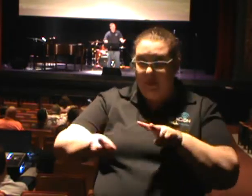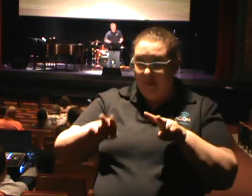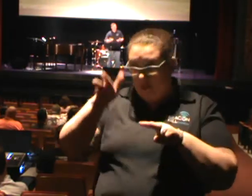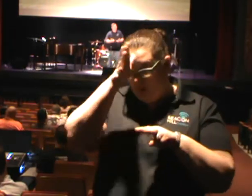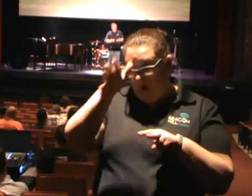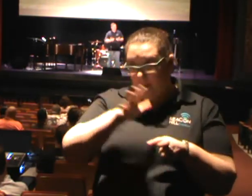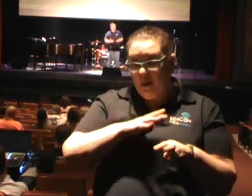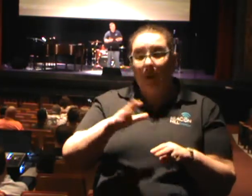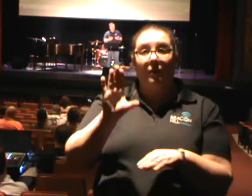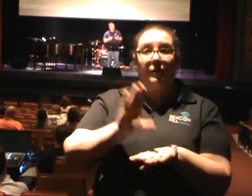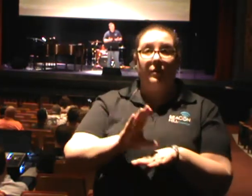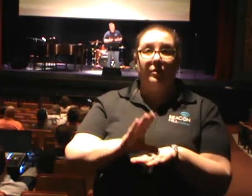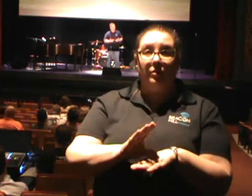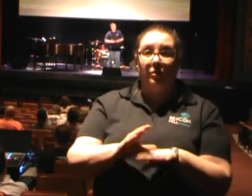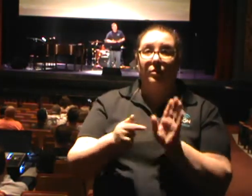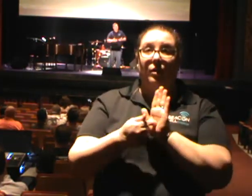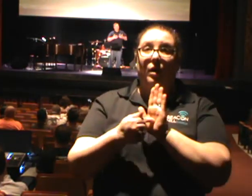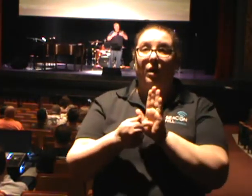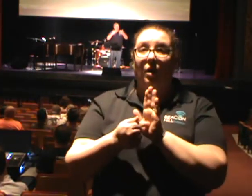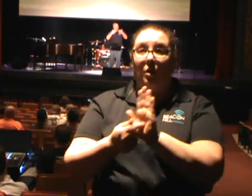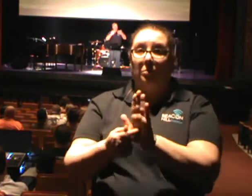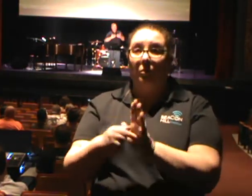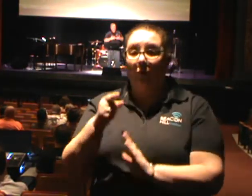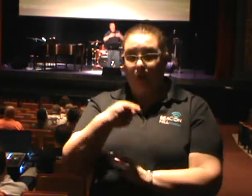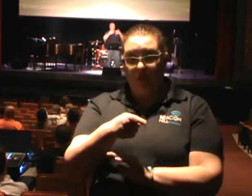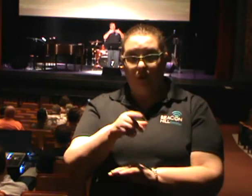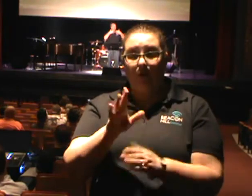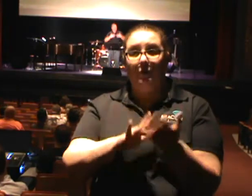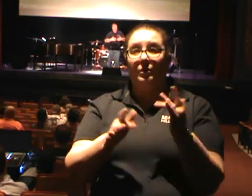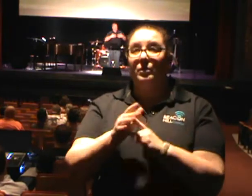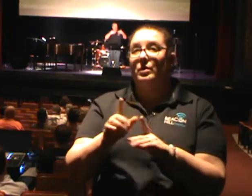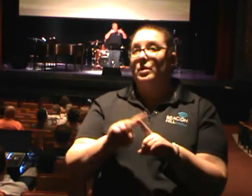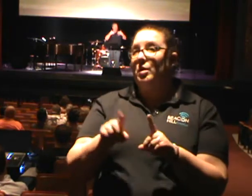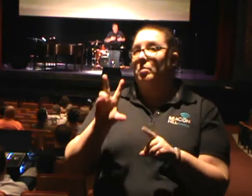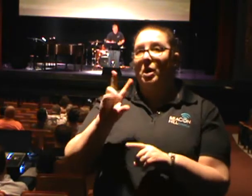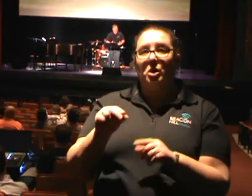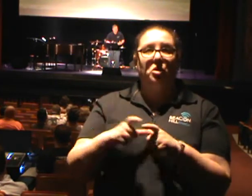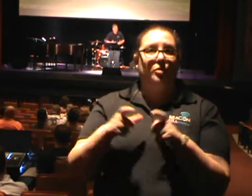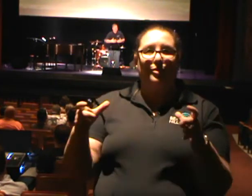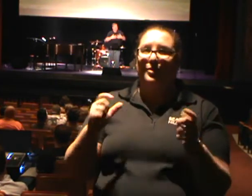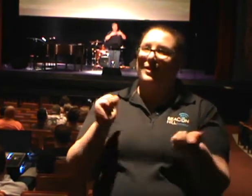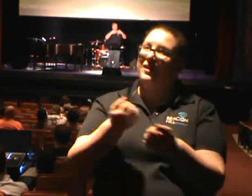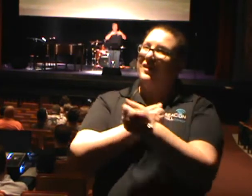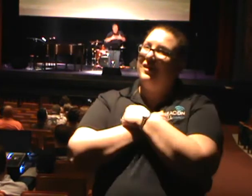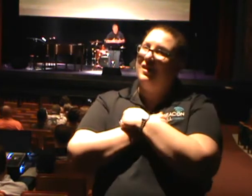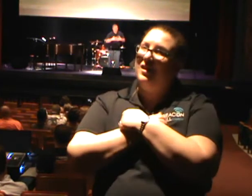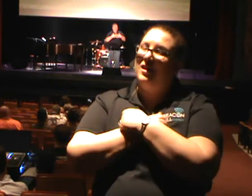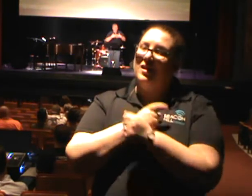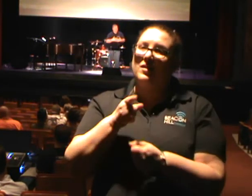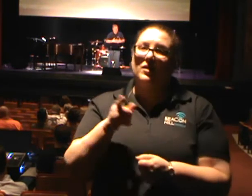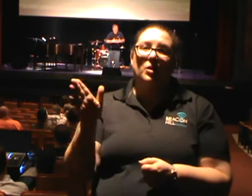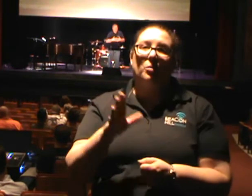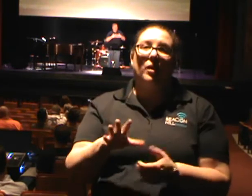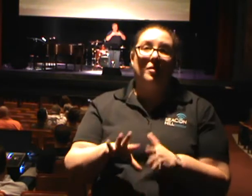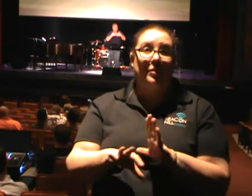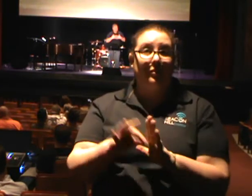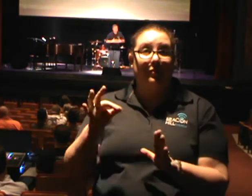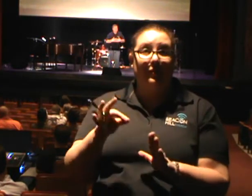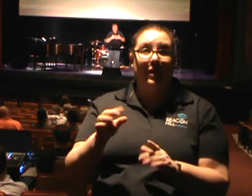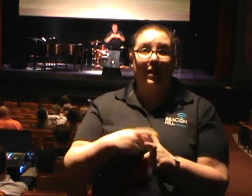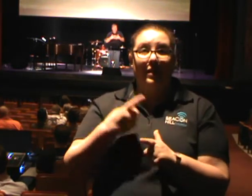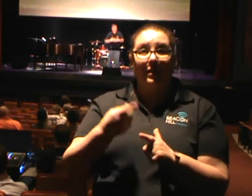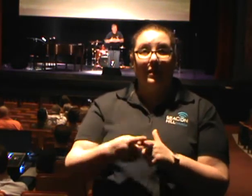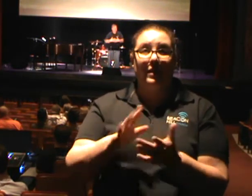down, do whatever I can to point you to Jesus. But there is no greater love that you will ever find